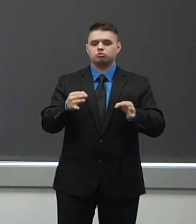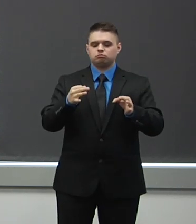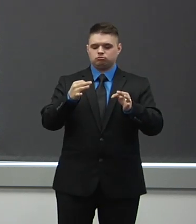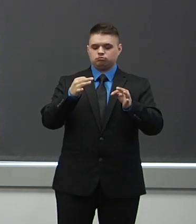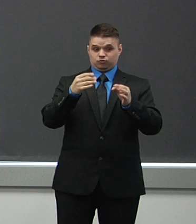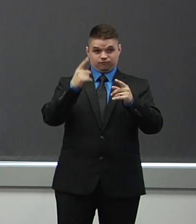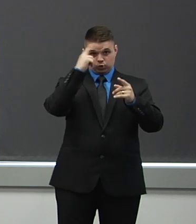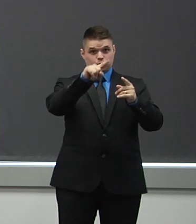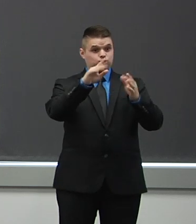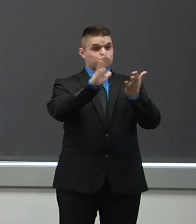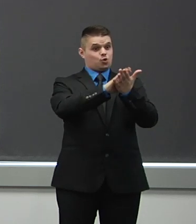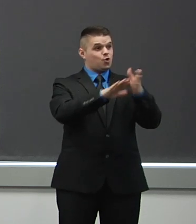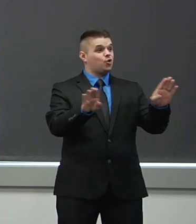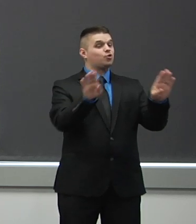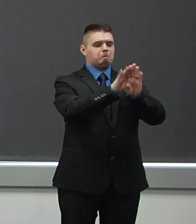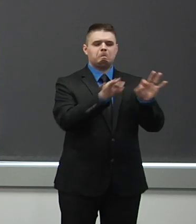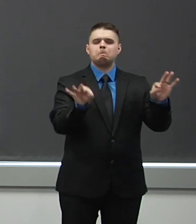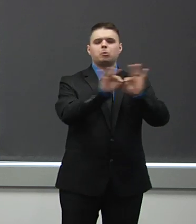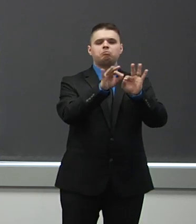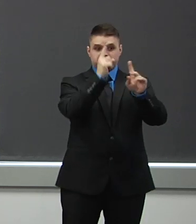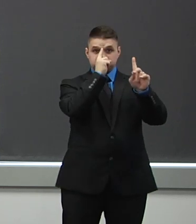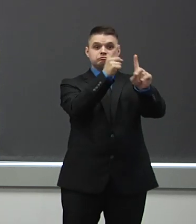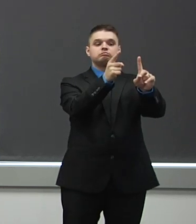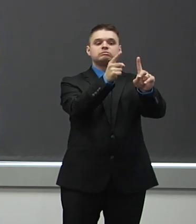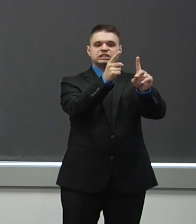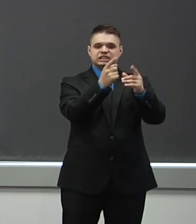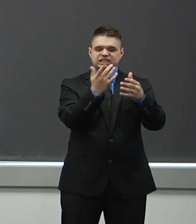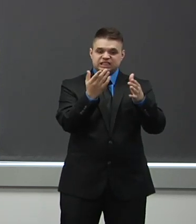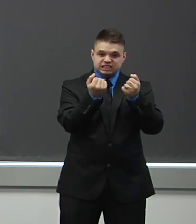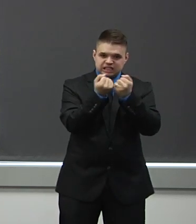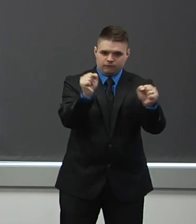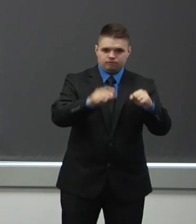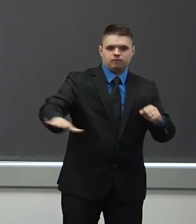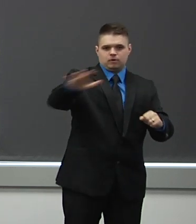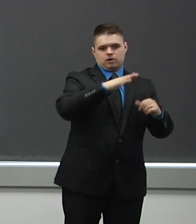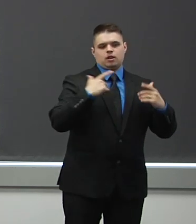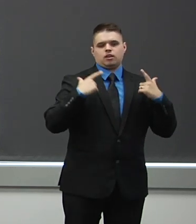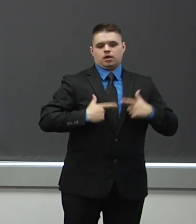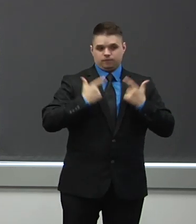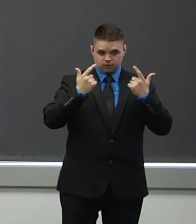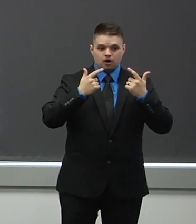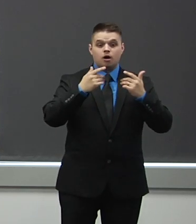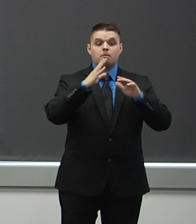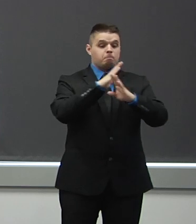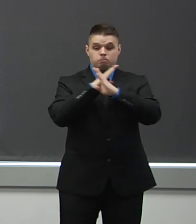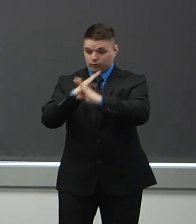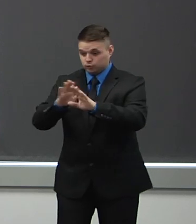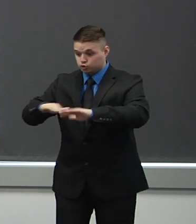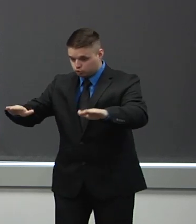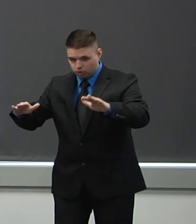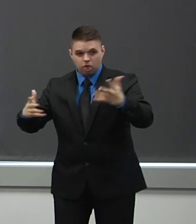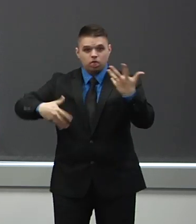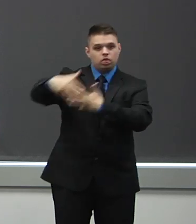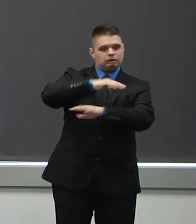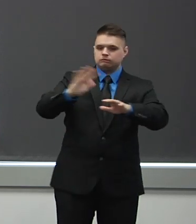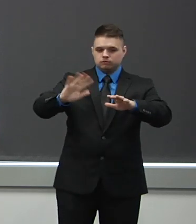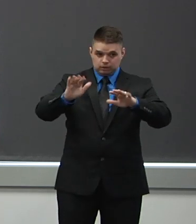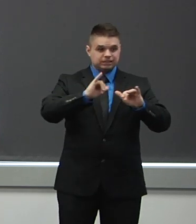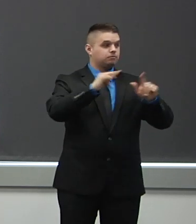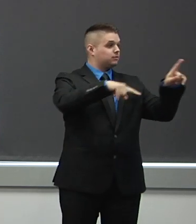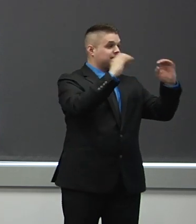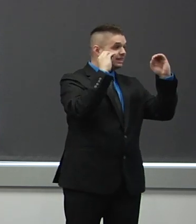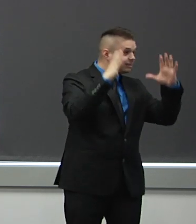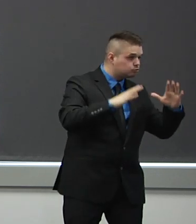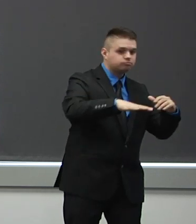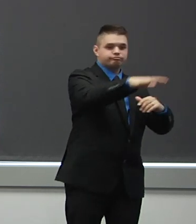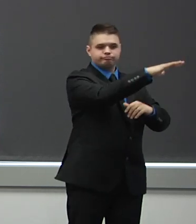safety. It is first and foremost to protect our kids and our teachers. It is impossible to adhere to